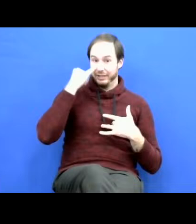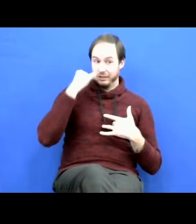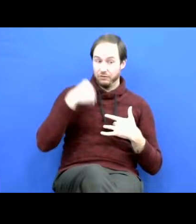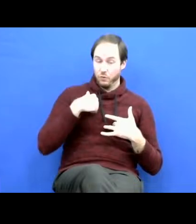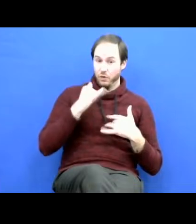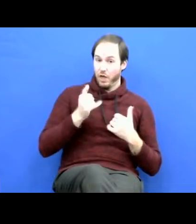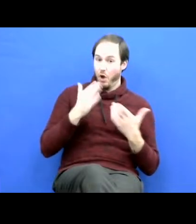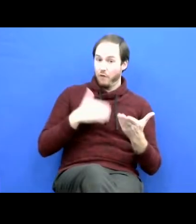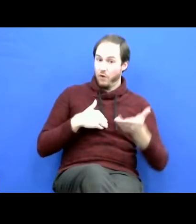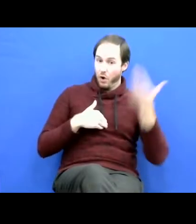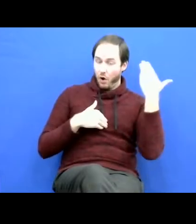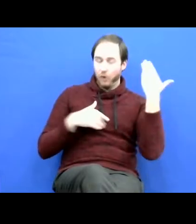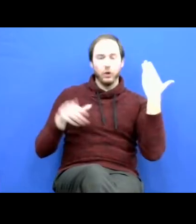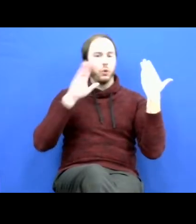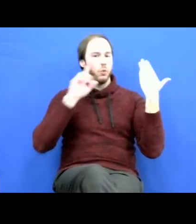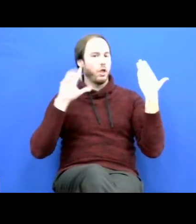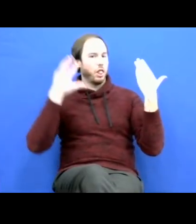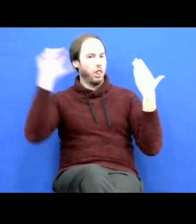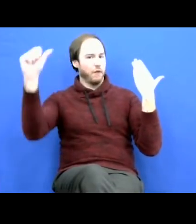and he then walked away.